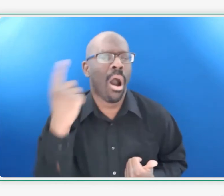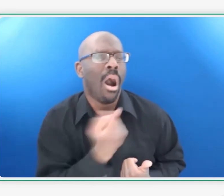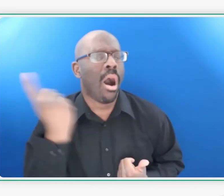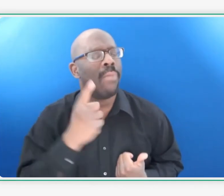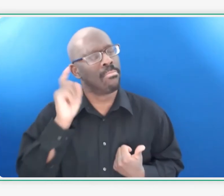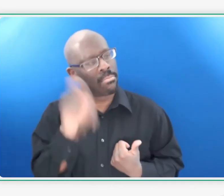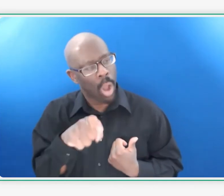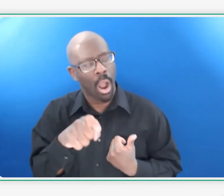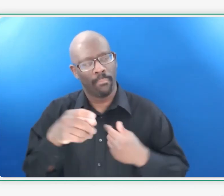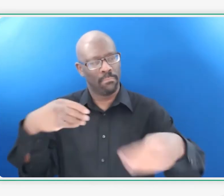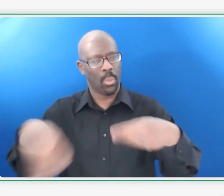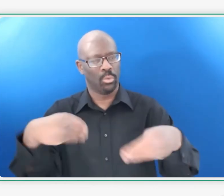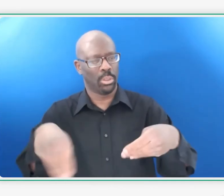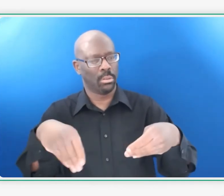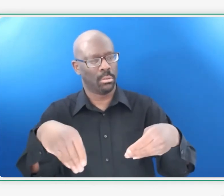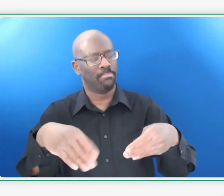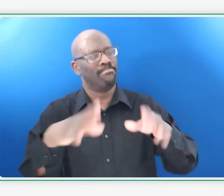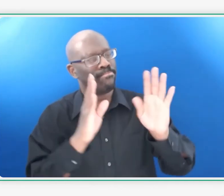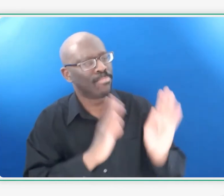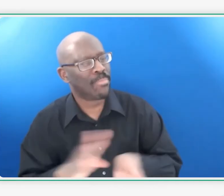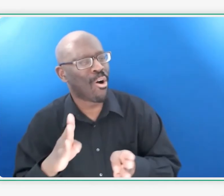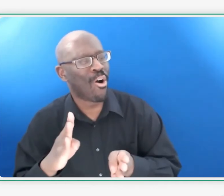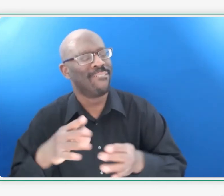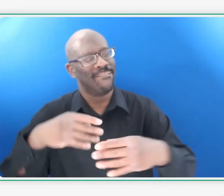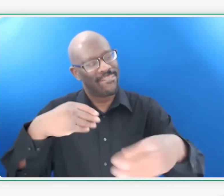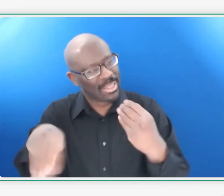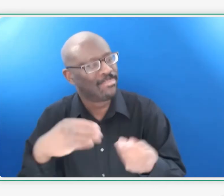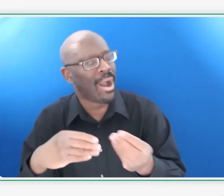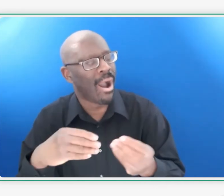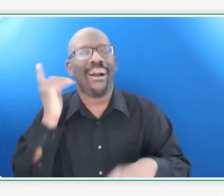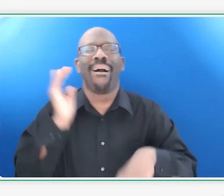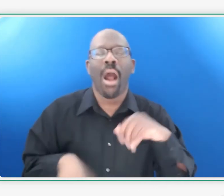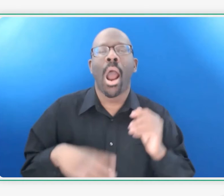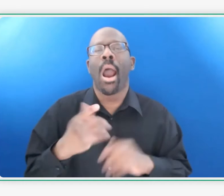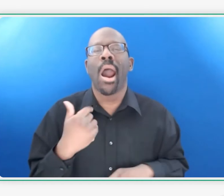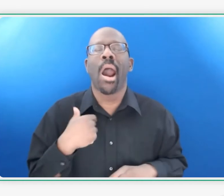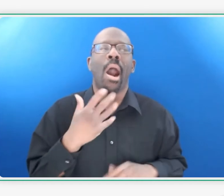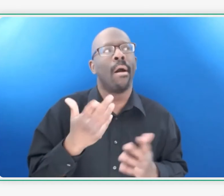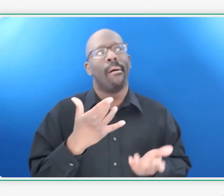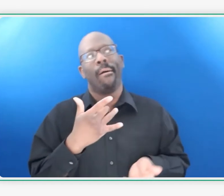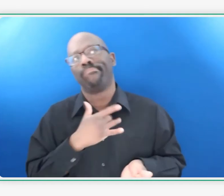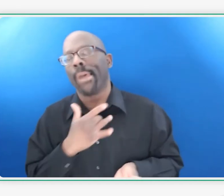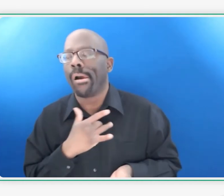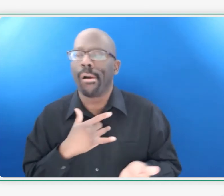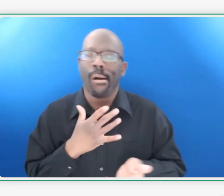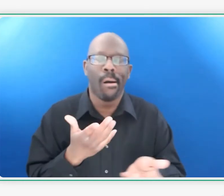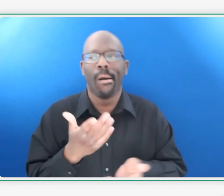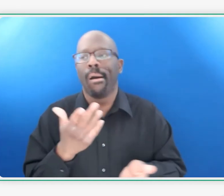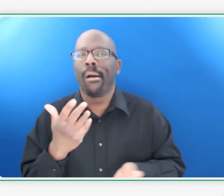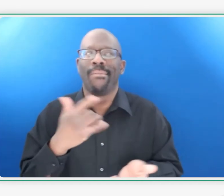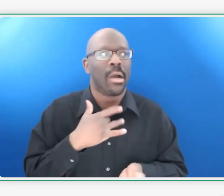And so that allegory applies to our daily life, that we must be flexible and we must prepare for that